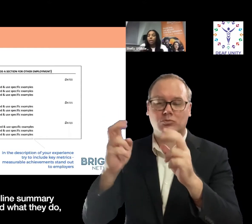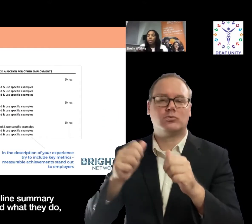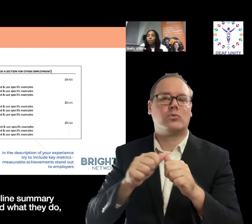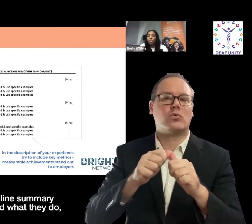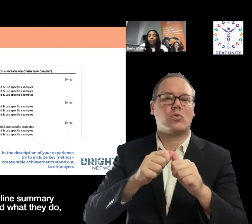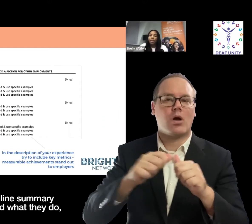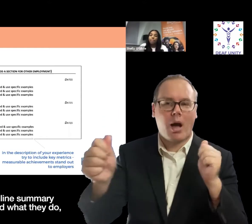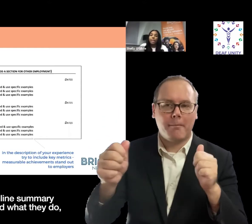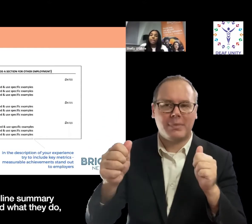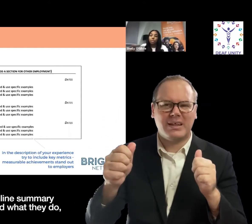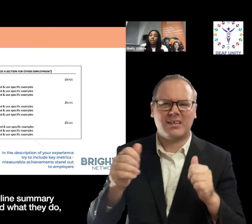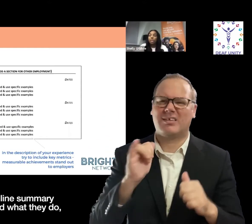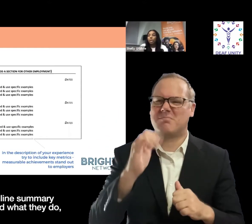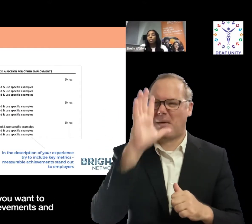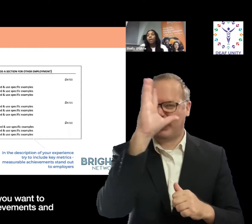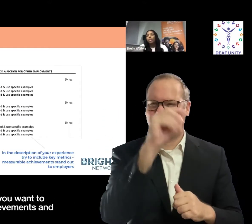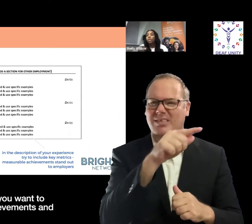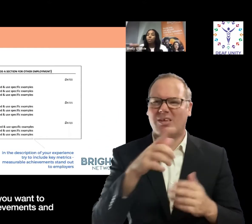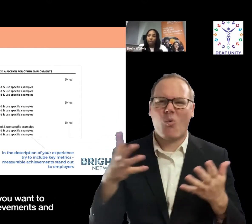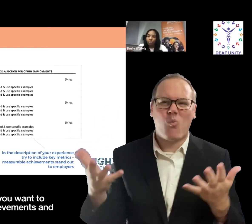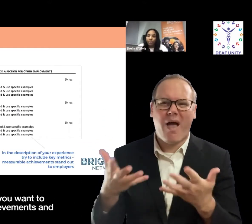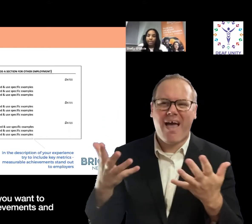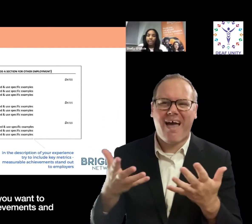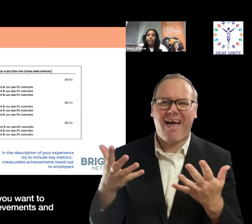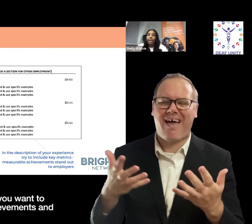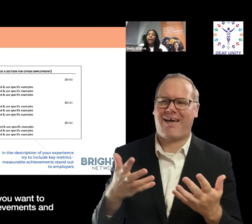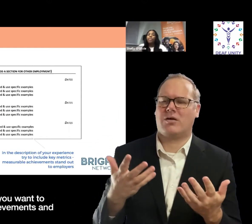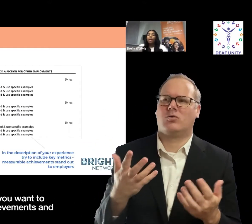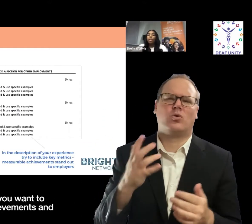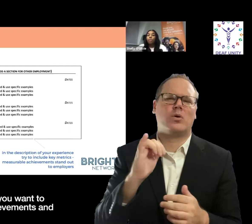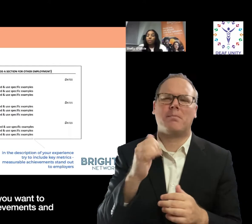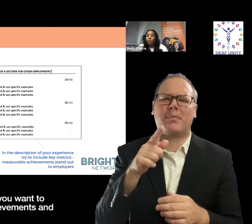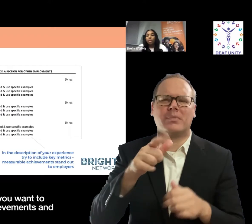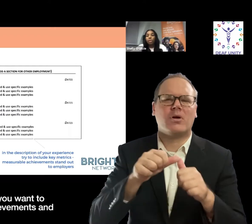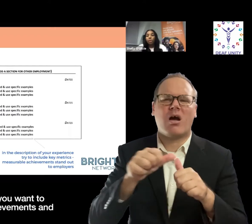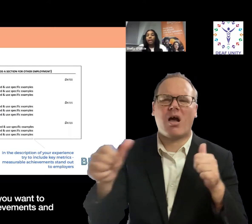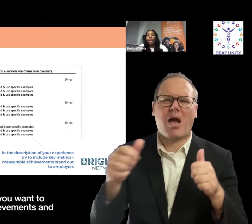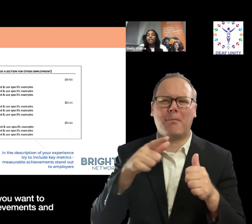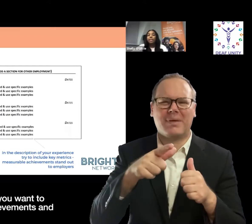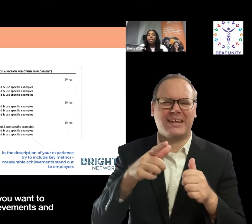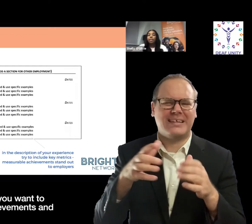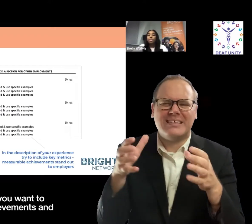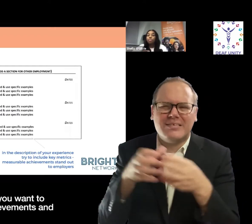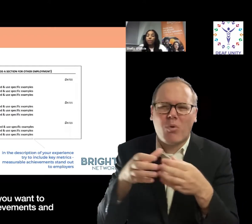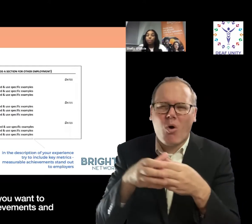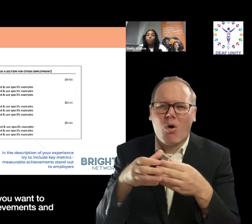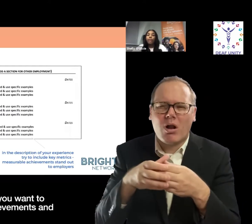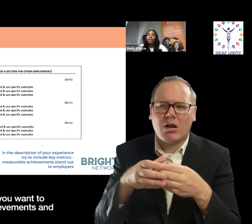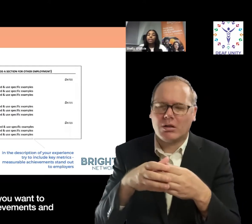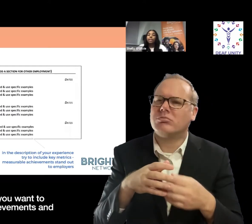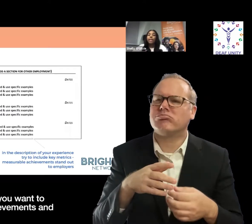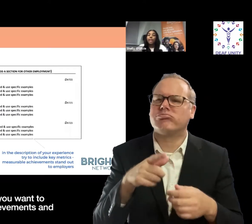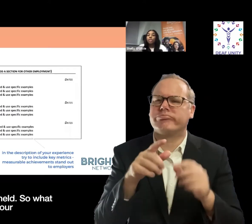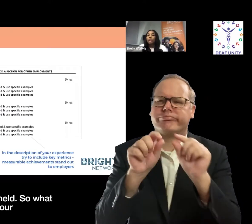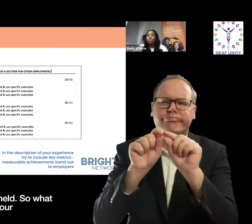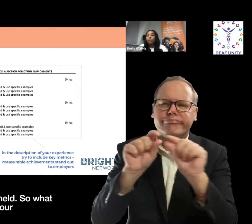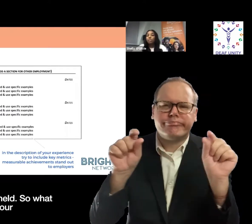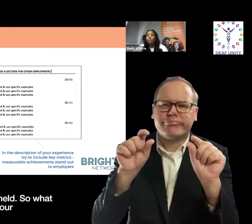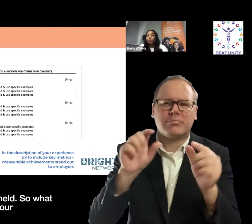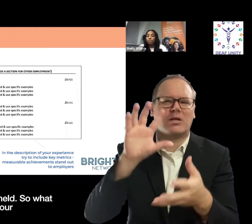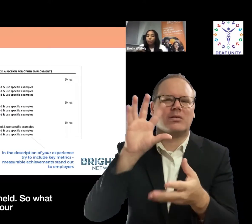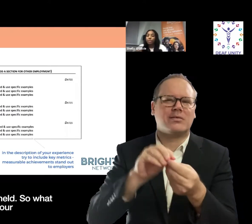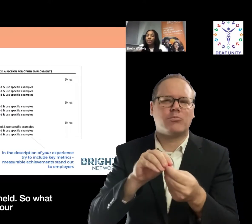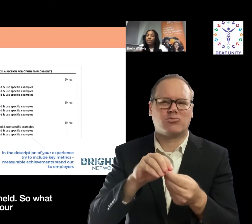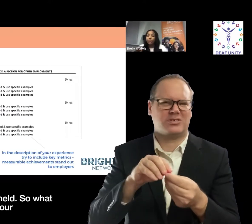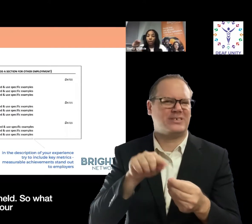so they know who that company is and what they do, just for reference. And then what you want to focus on is bullet point the key achievements